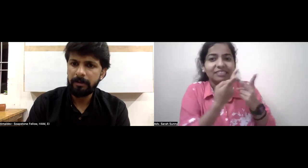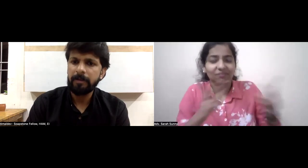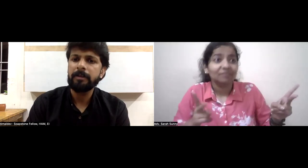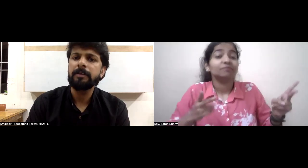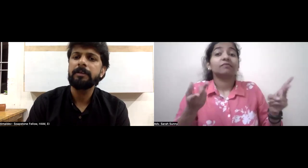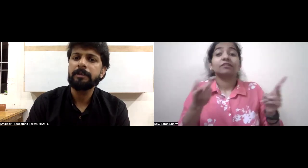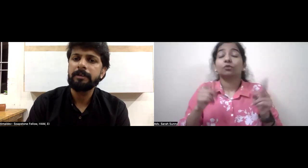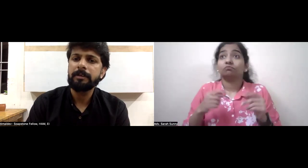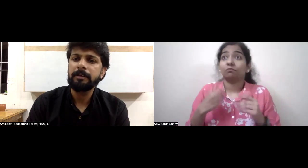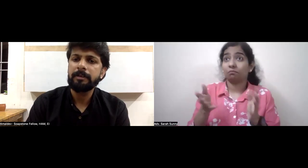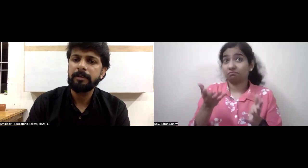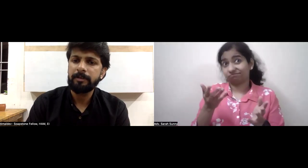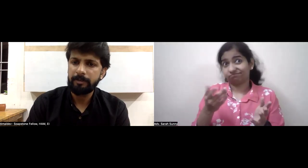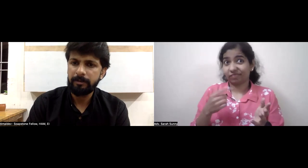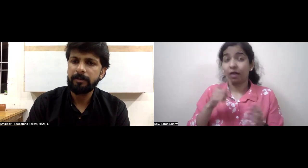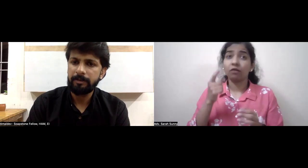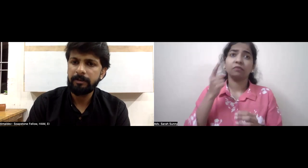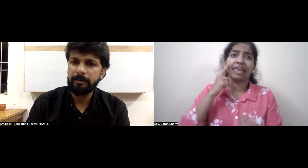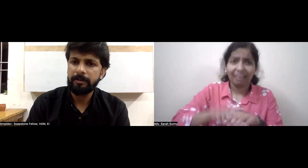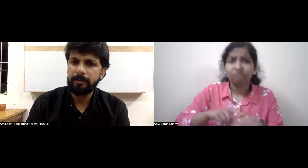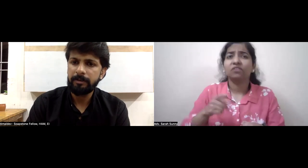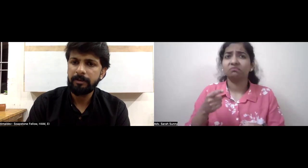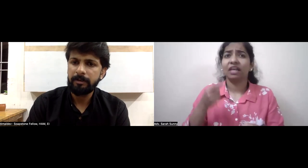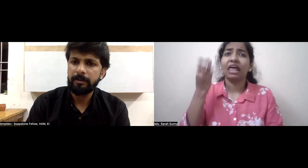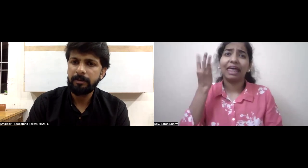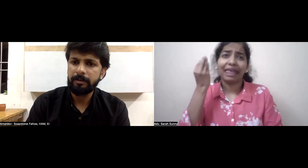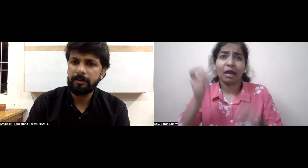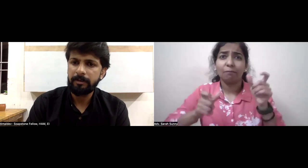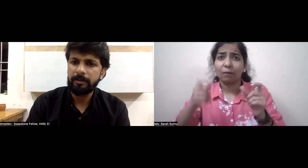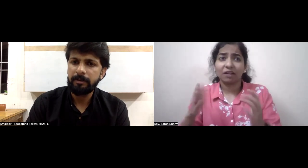evidence, then have to explain about that.